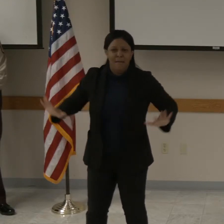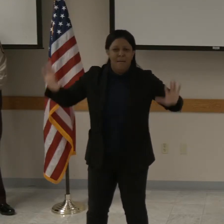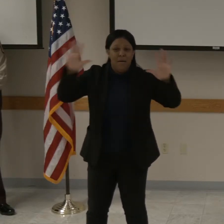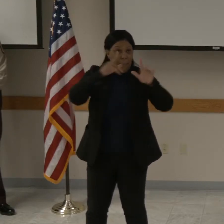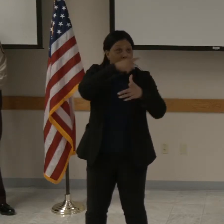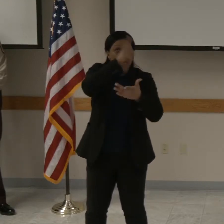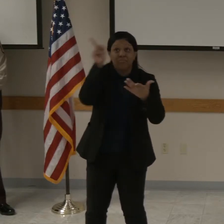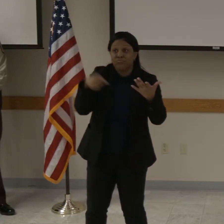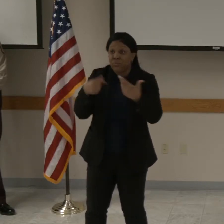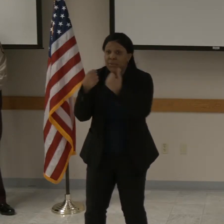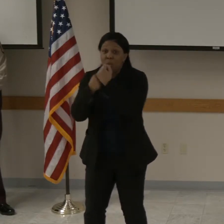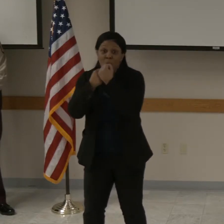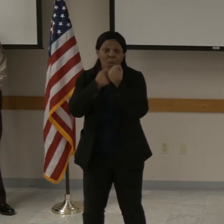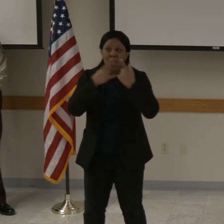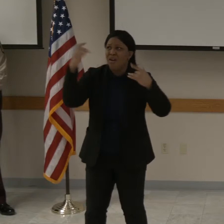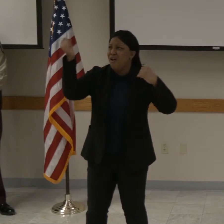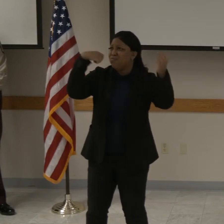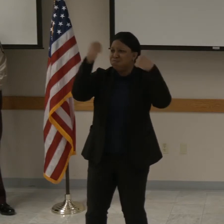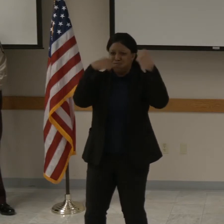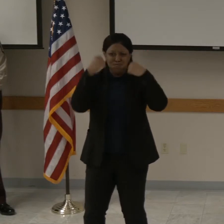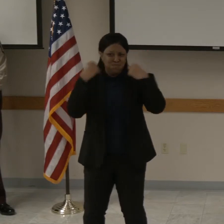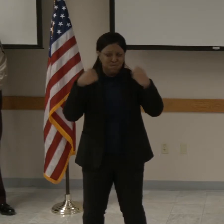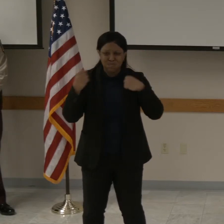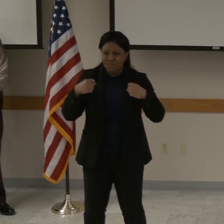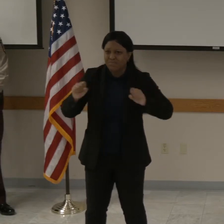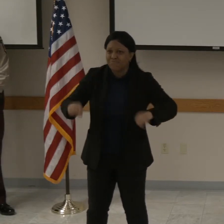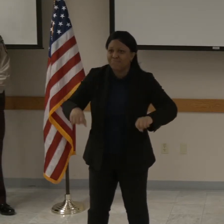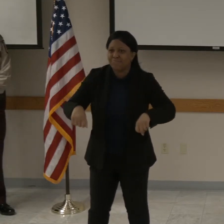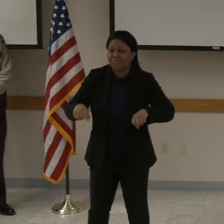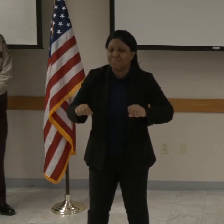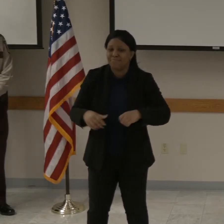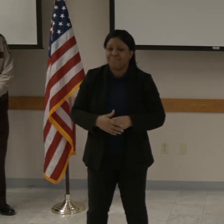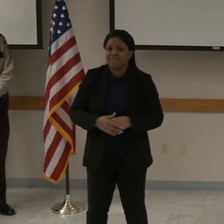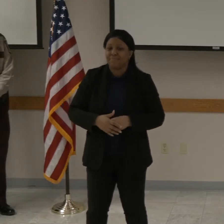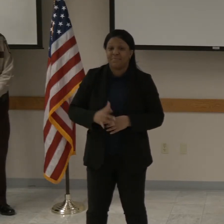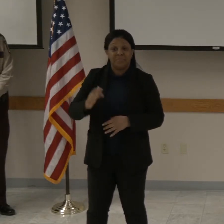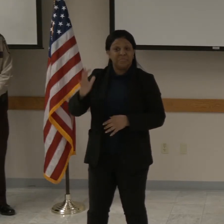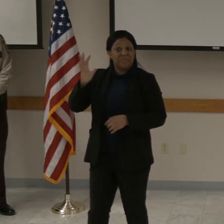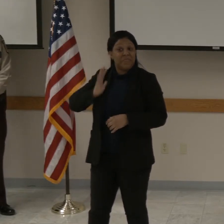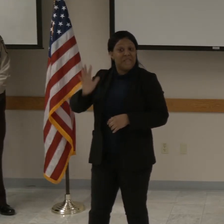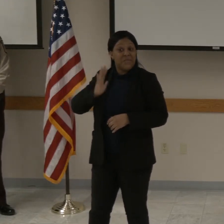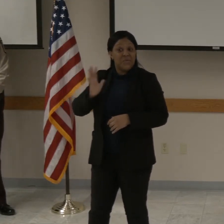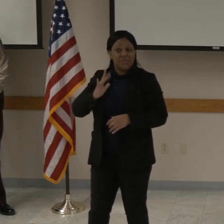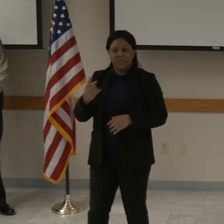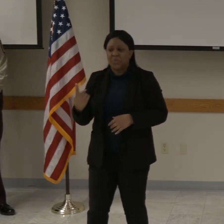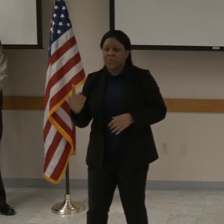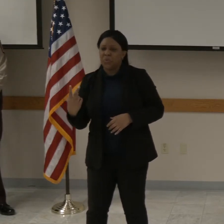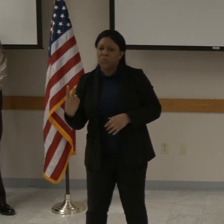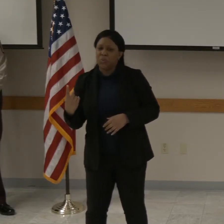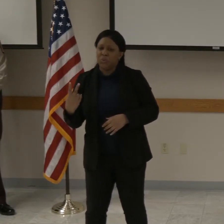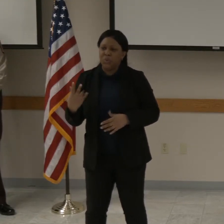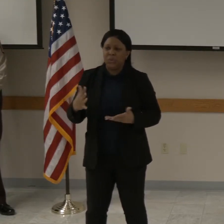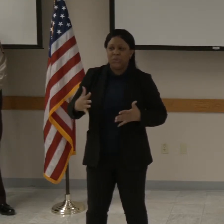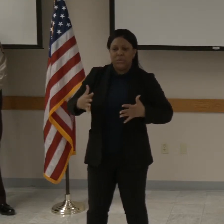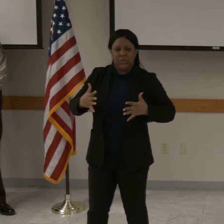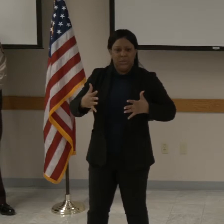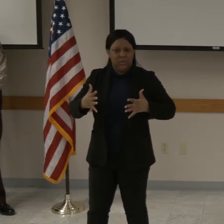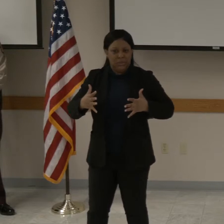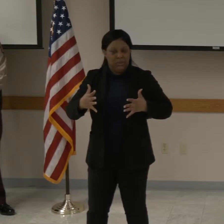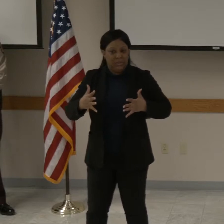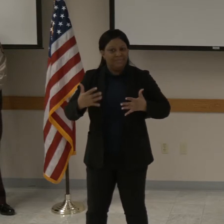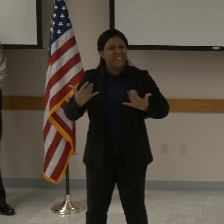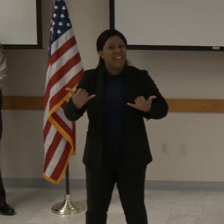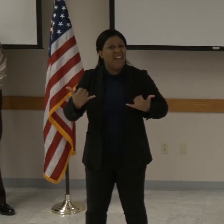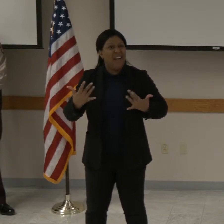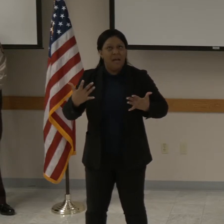an early point where we didn't have very many people that were on that yes list to today, it is a sea change. And I expect to see